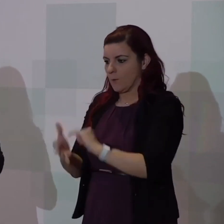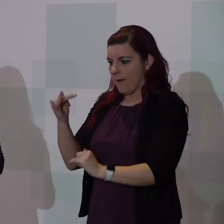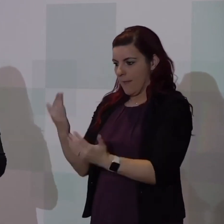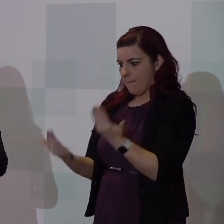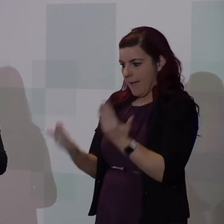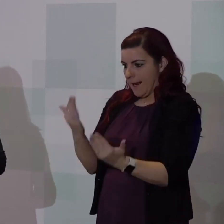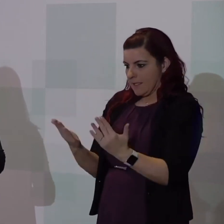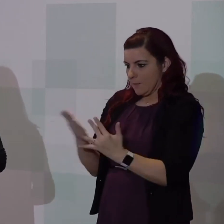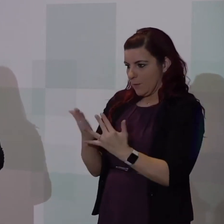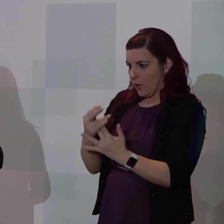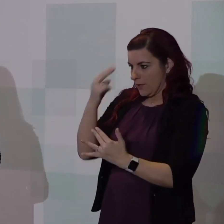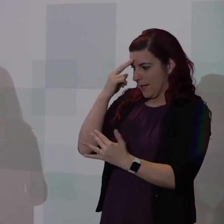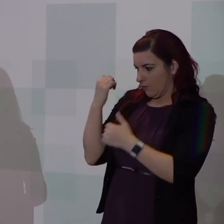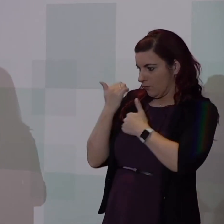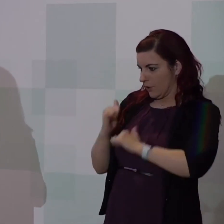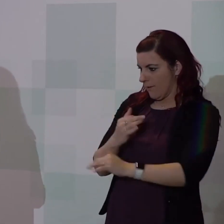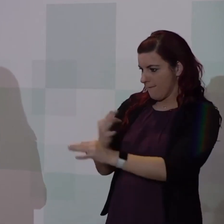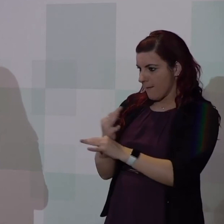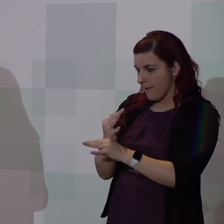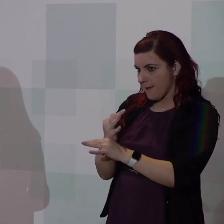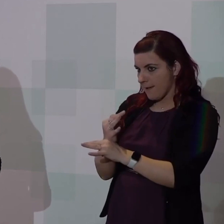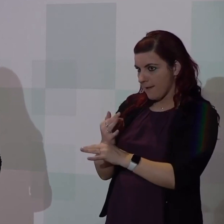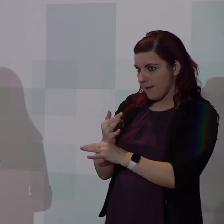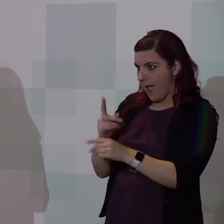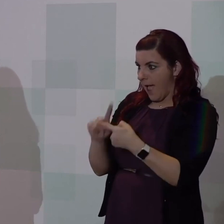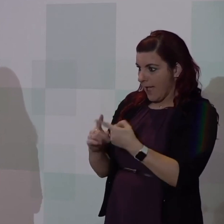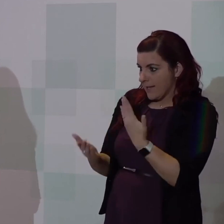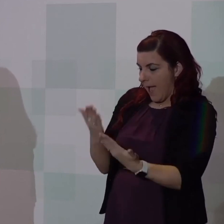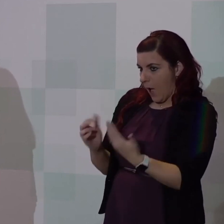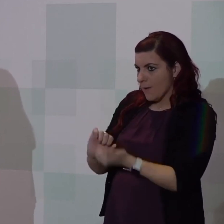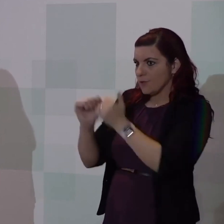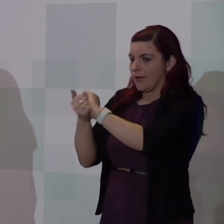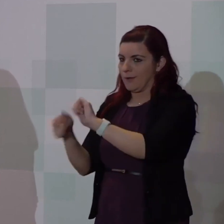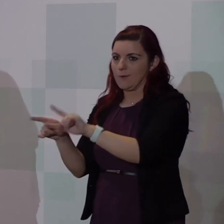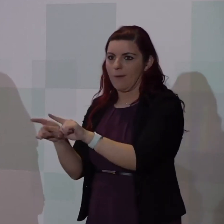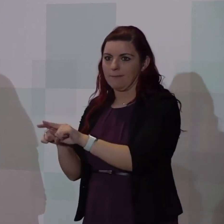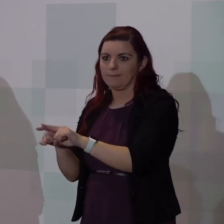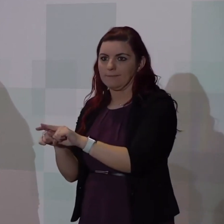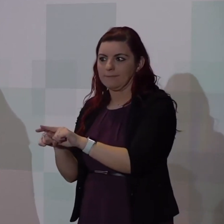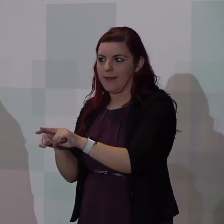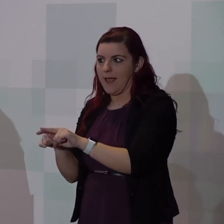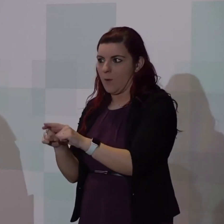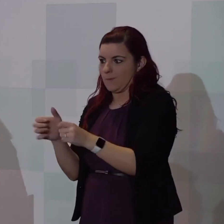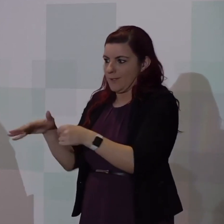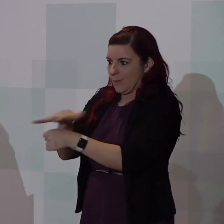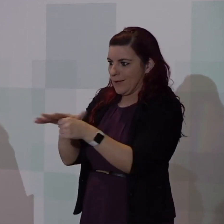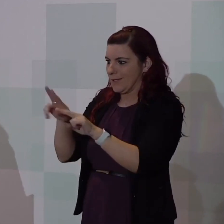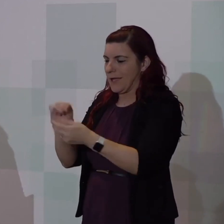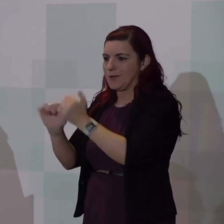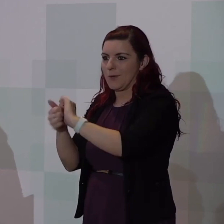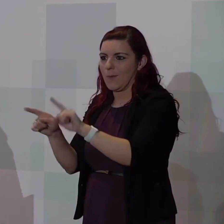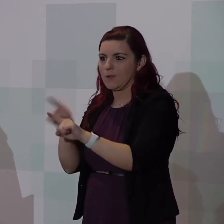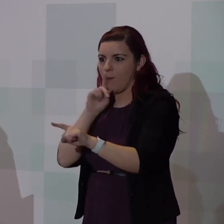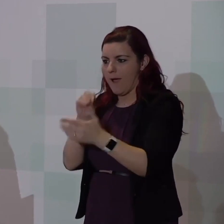you know, understanding, I suppose, the way in which families are resilient, but also subject to change is